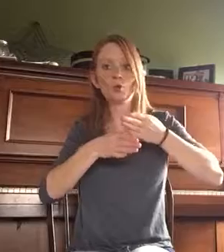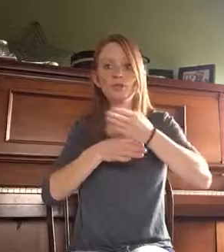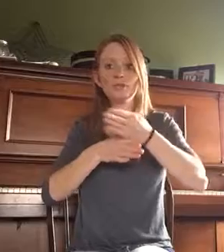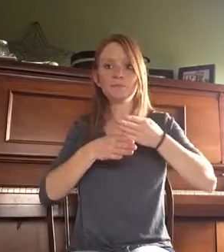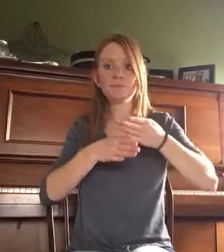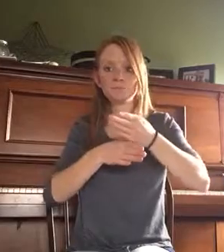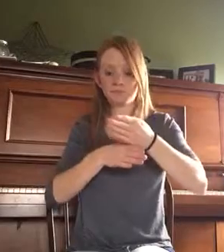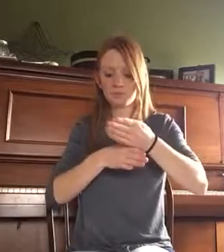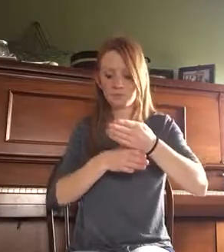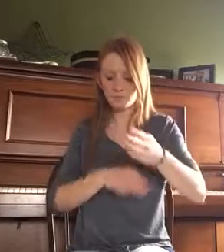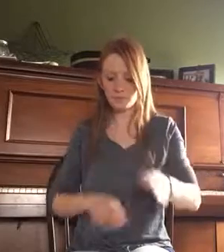wood.